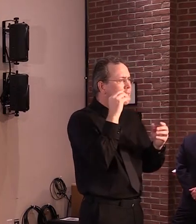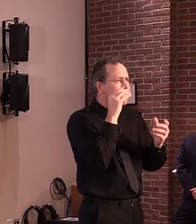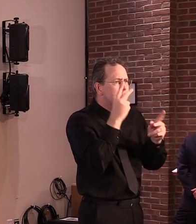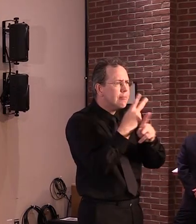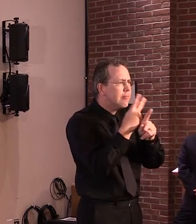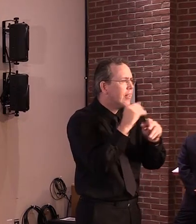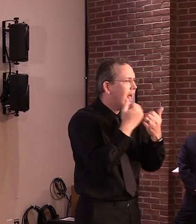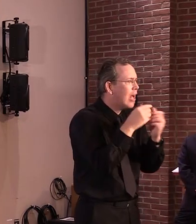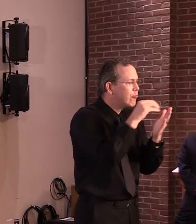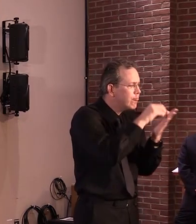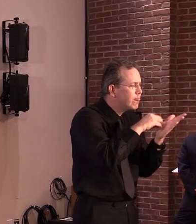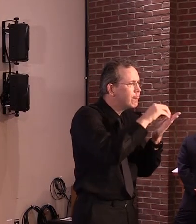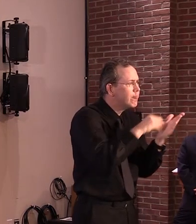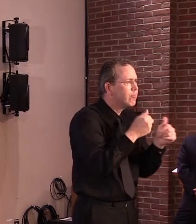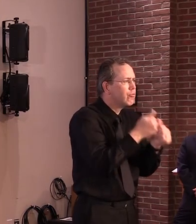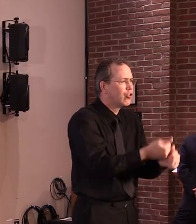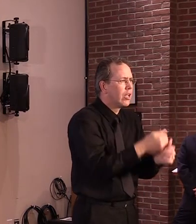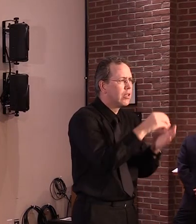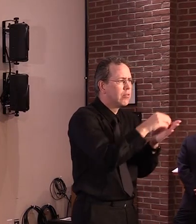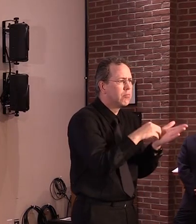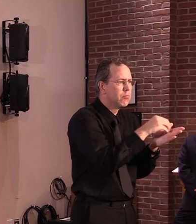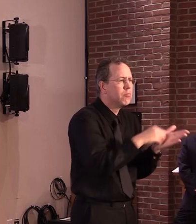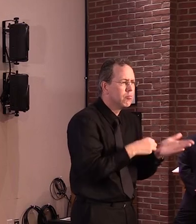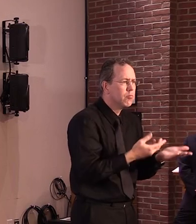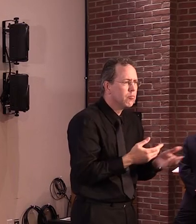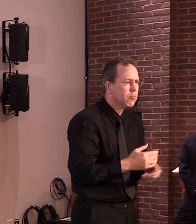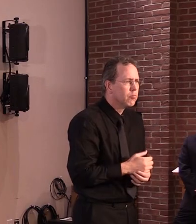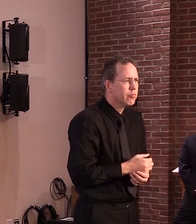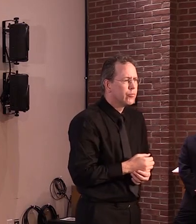I think Secretary Kirby can weigh in as well.